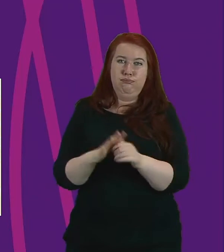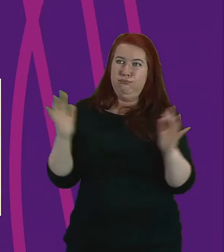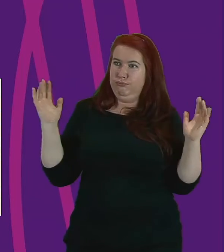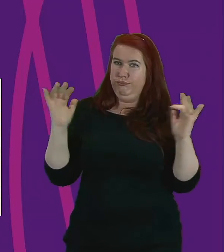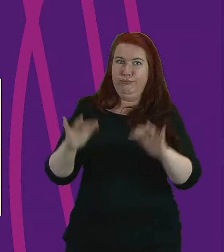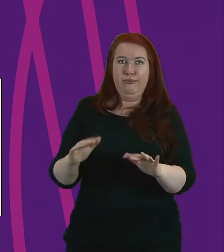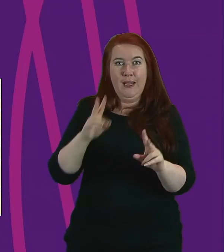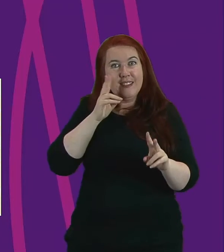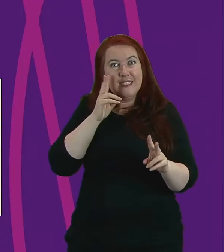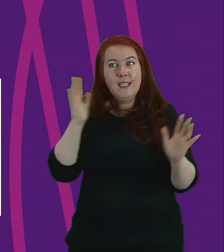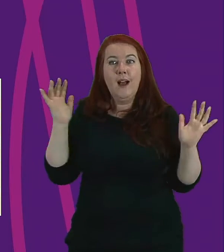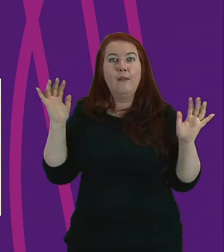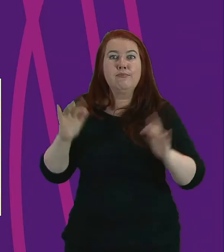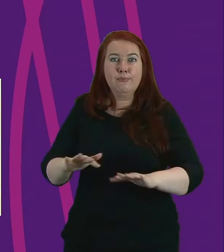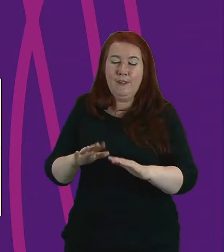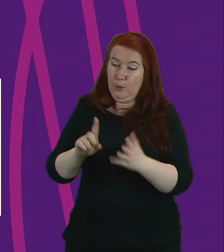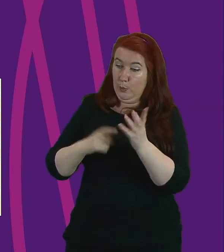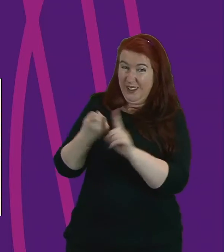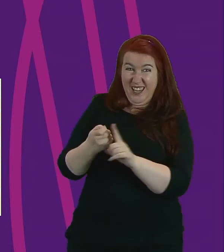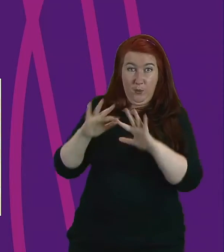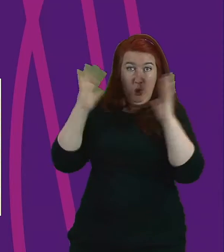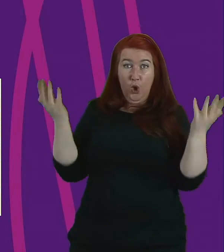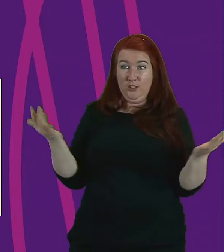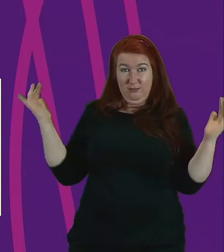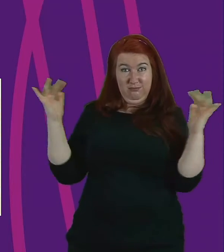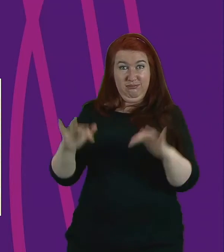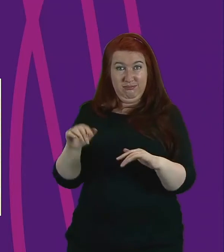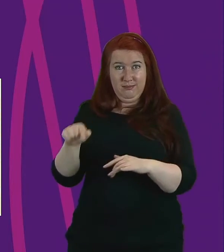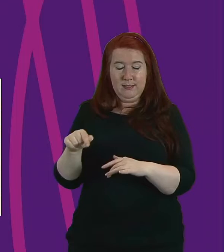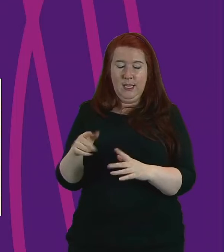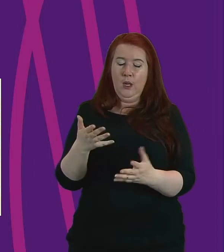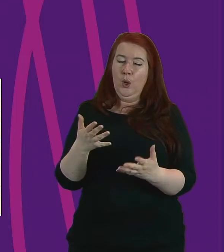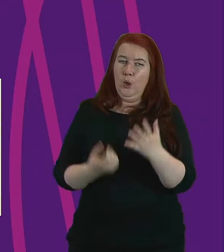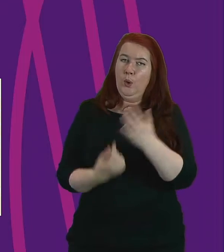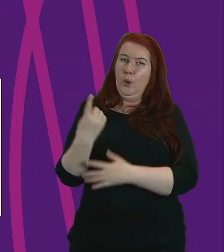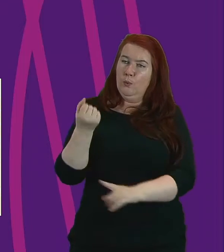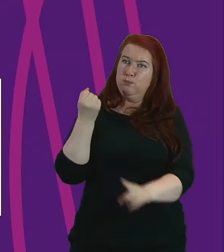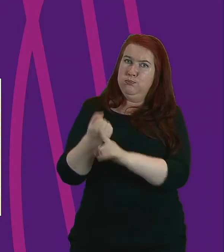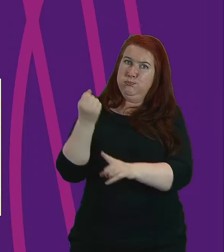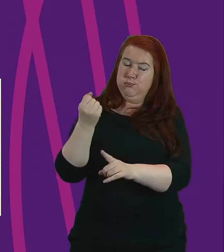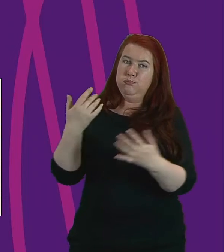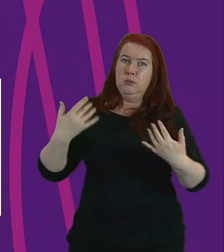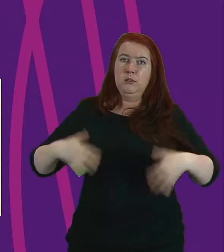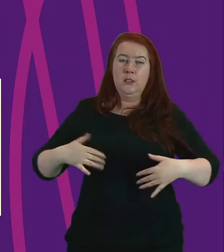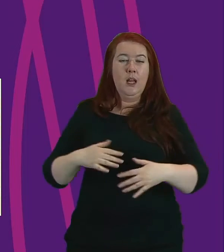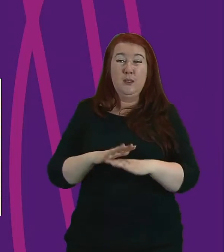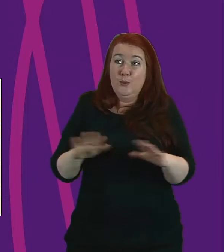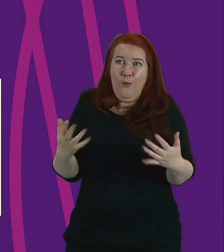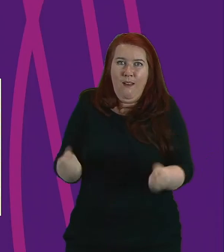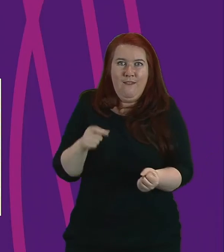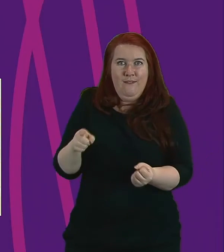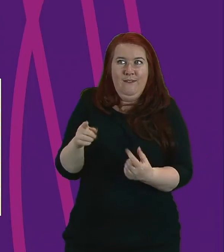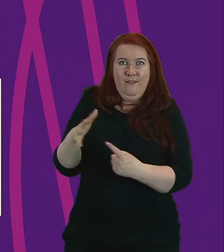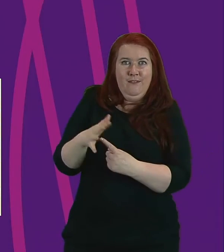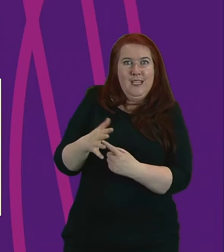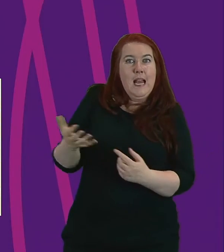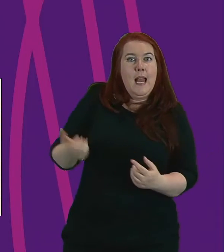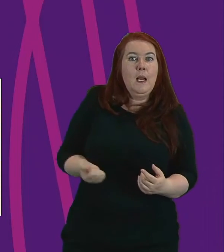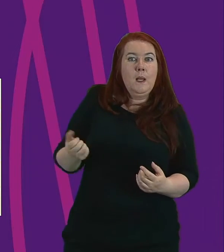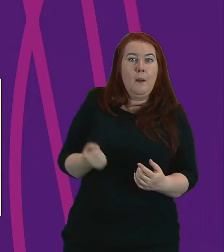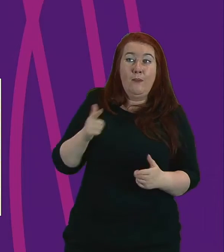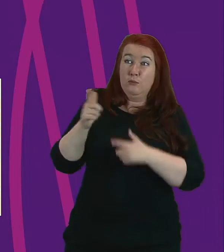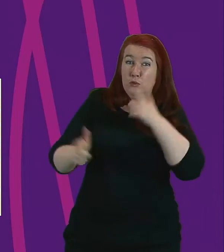UK and all over the world. The enormous knock-on impact of not having that essential source of income is already